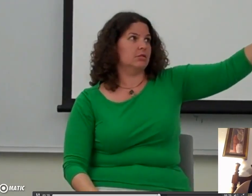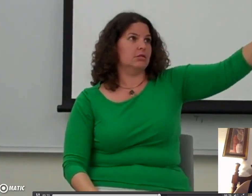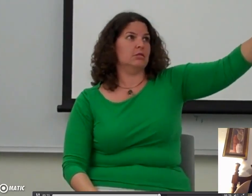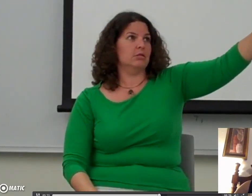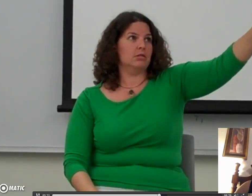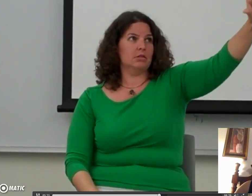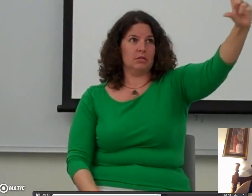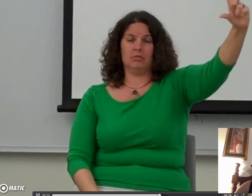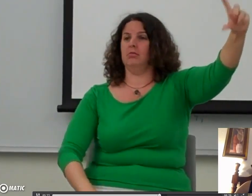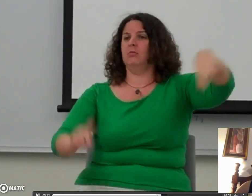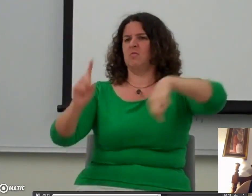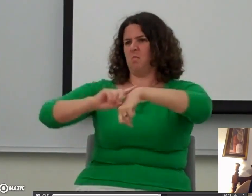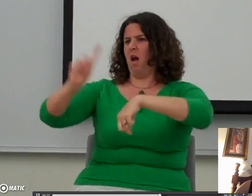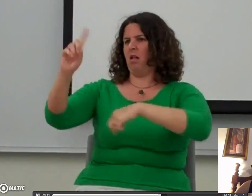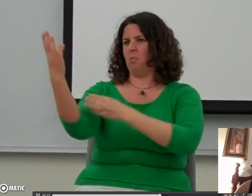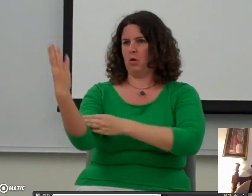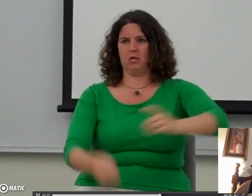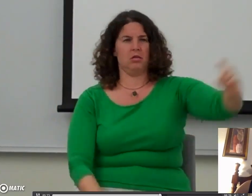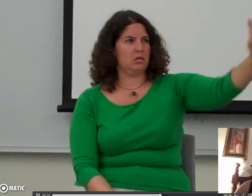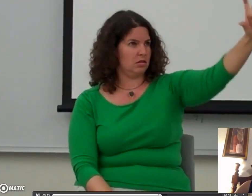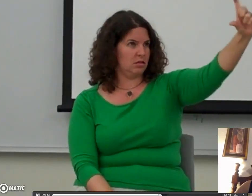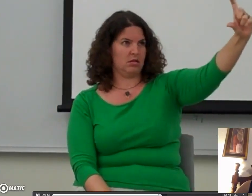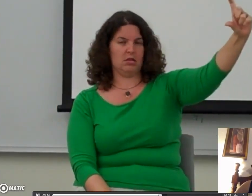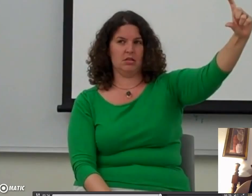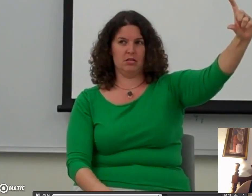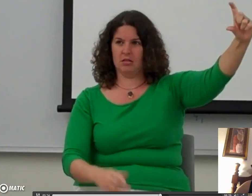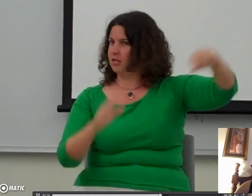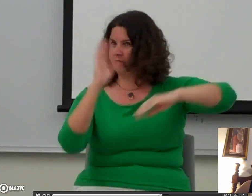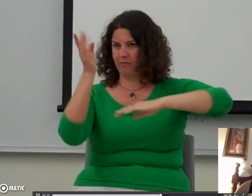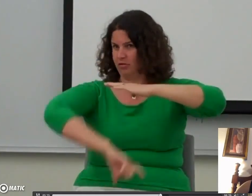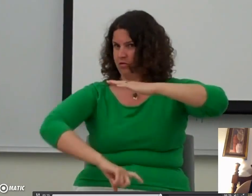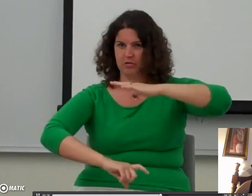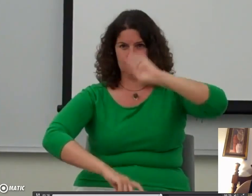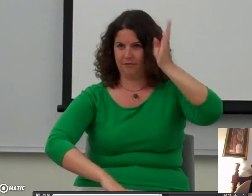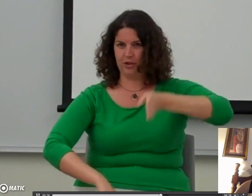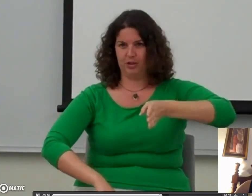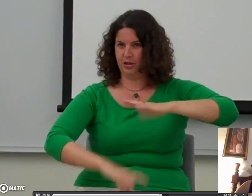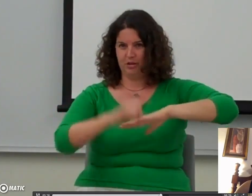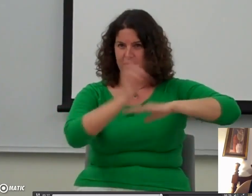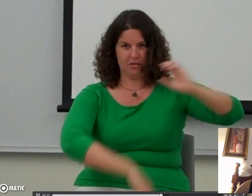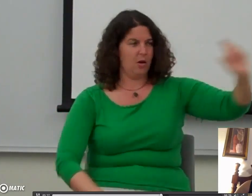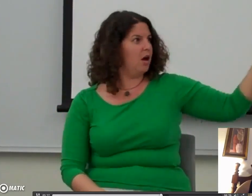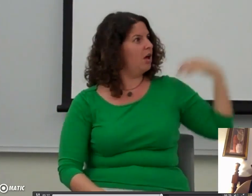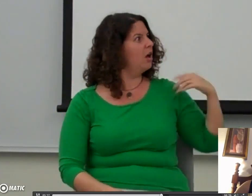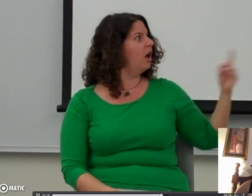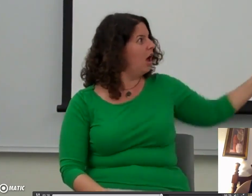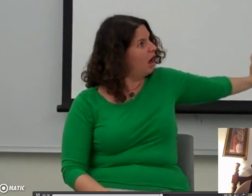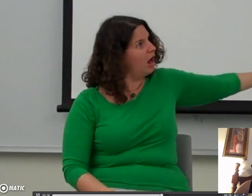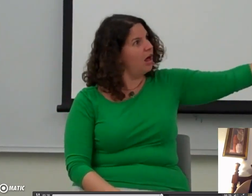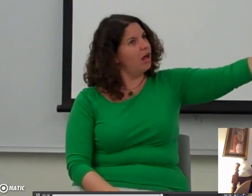And the sun, it was like 1 in the morning, and the sun never went down.